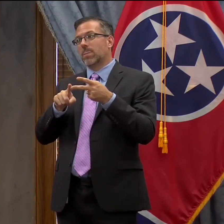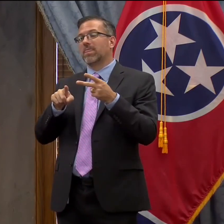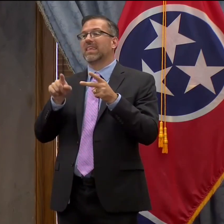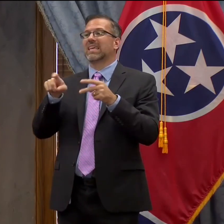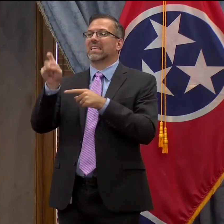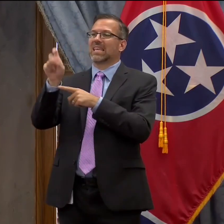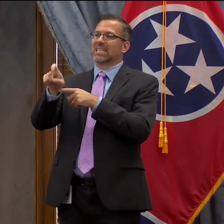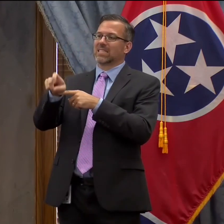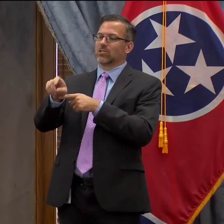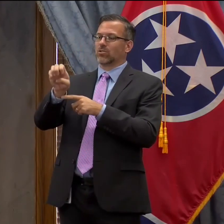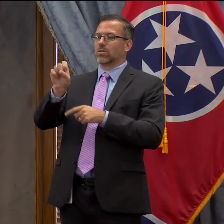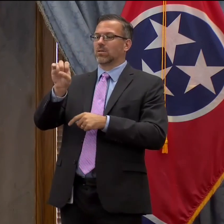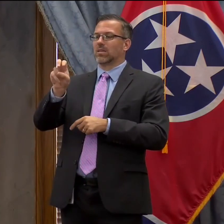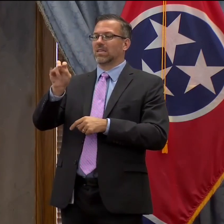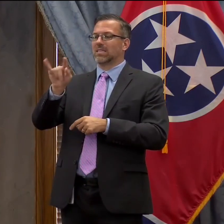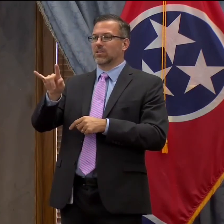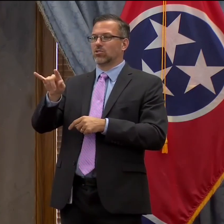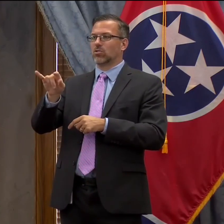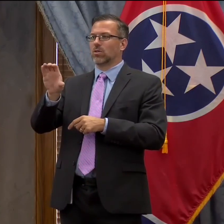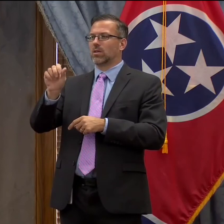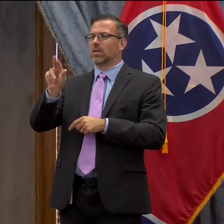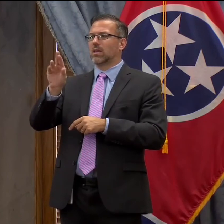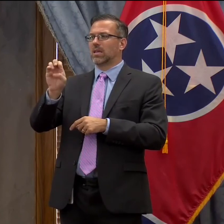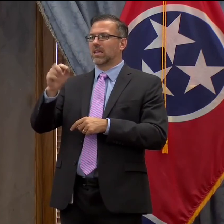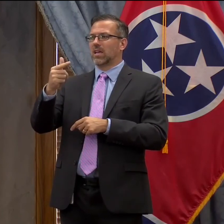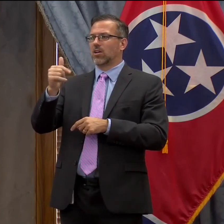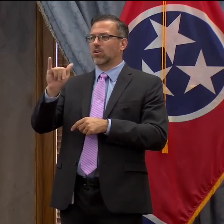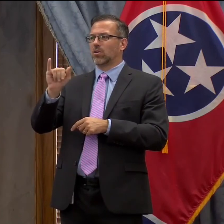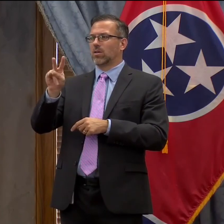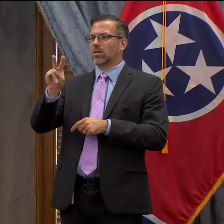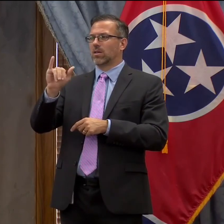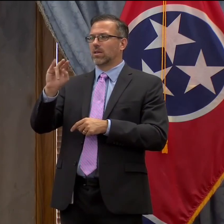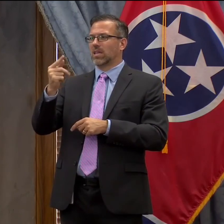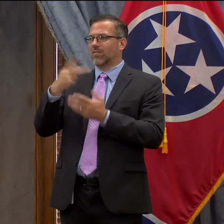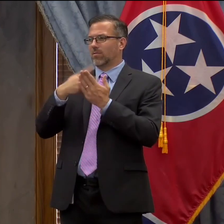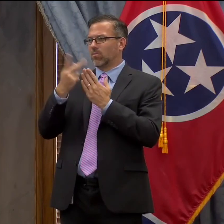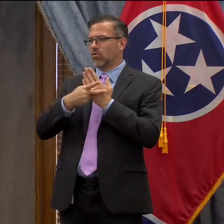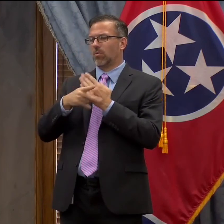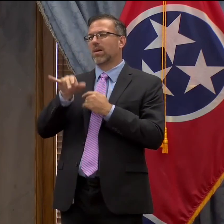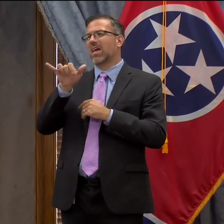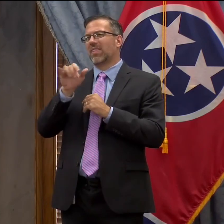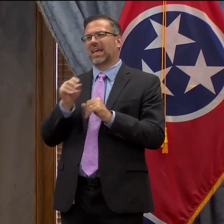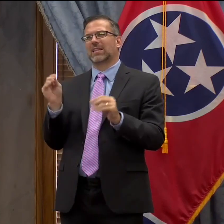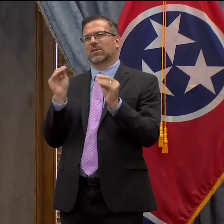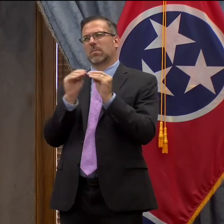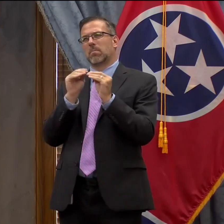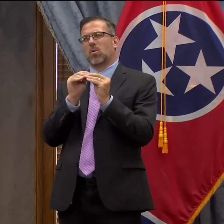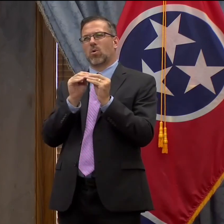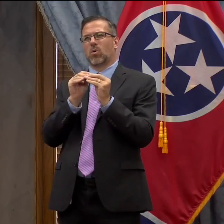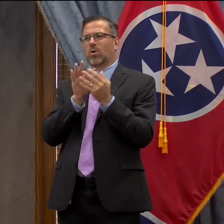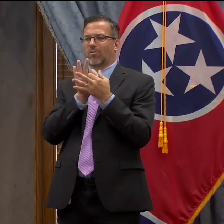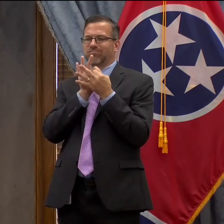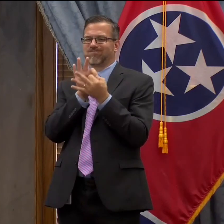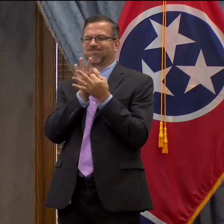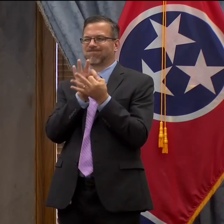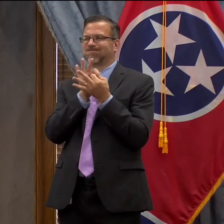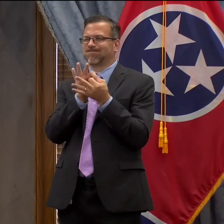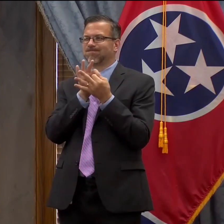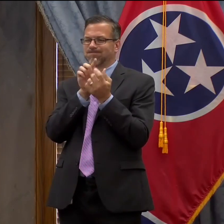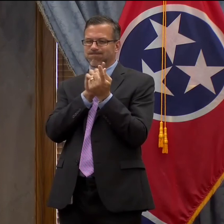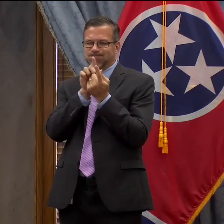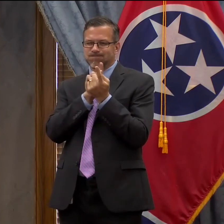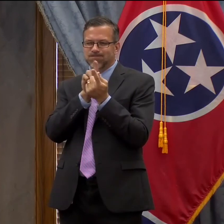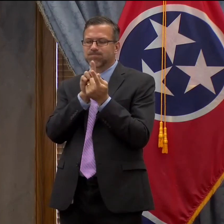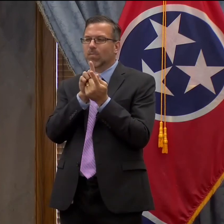caregiving program that I referenced. And I think you probably heard me describe, that's a much more intimate interaction.